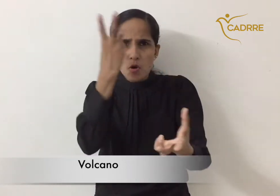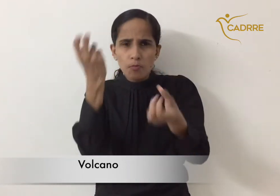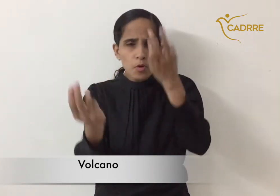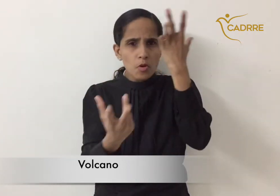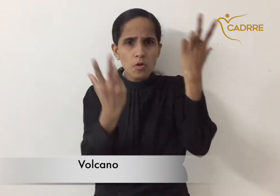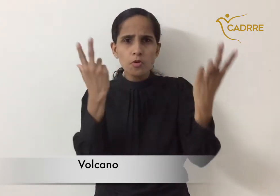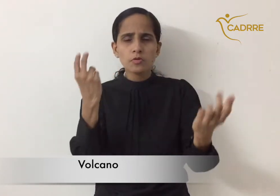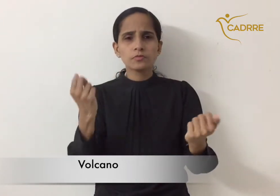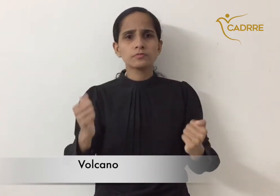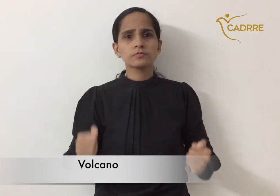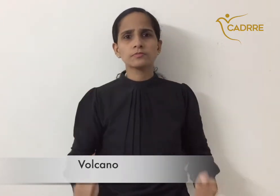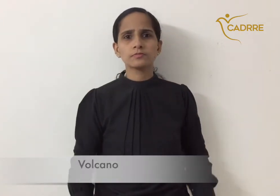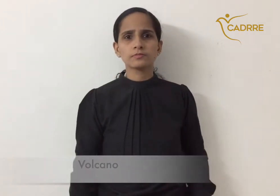Volcano.